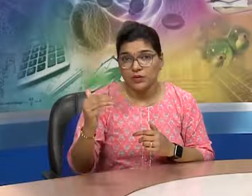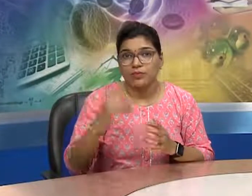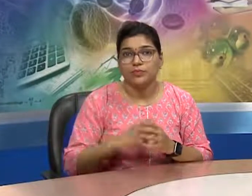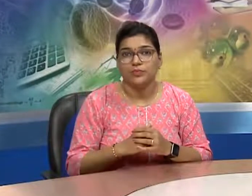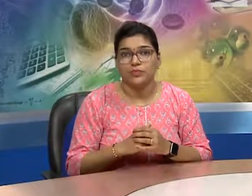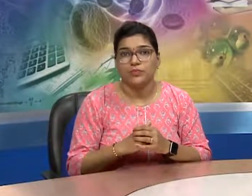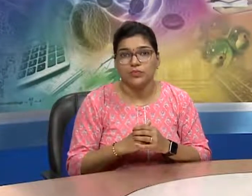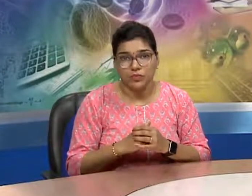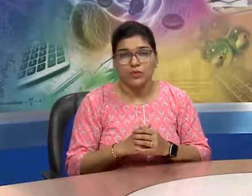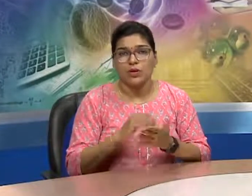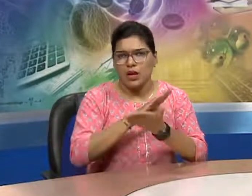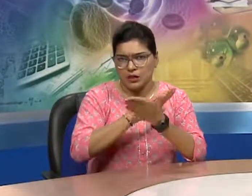And after that,